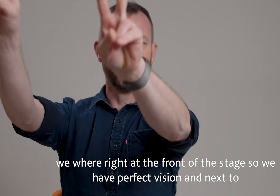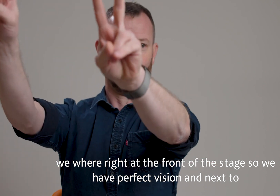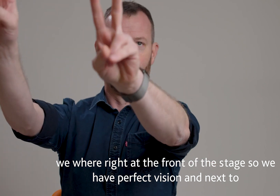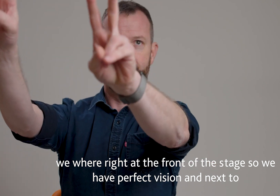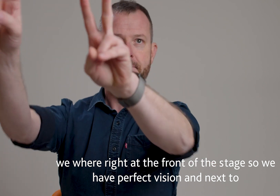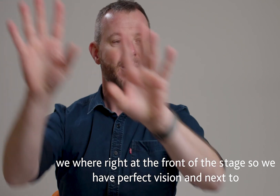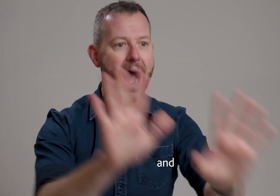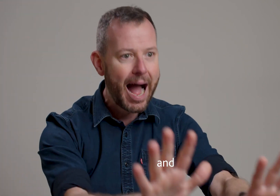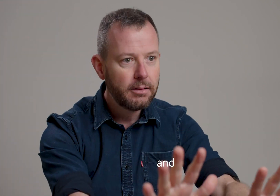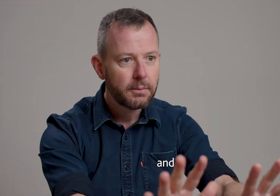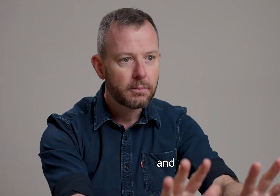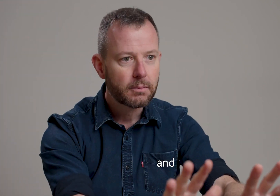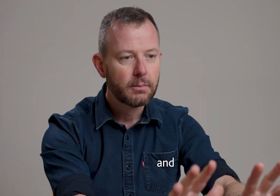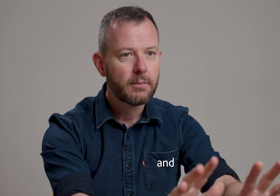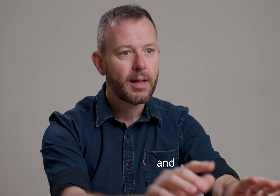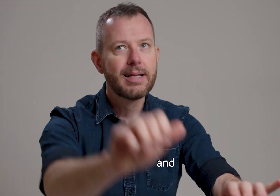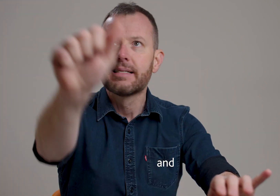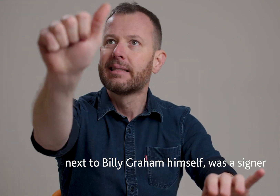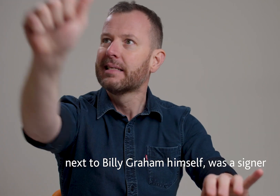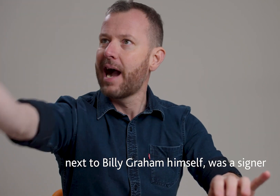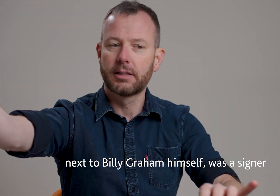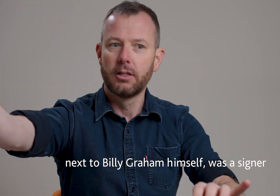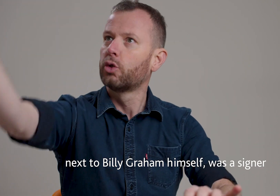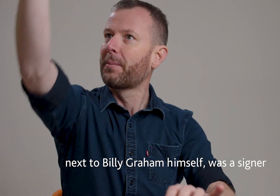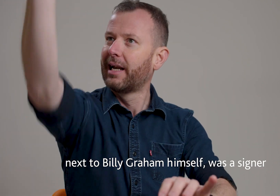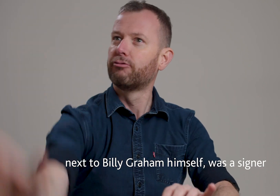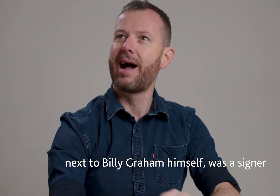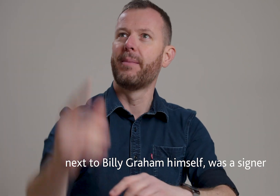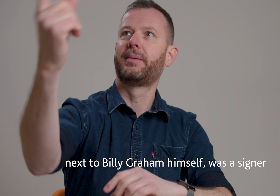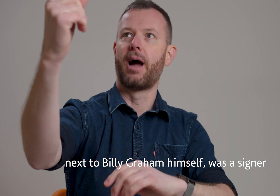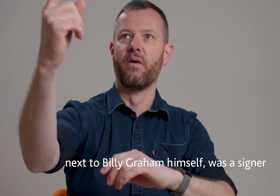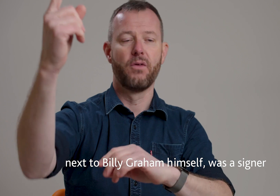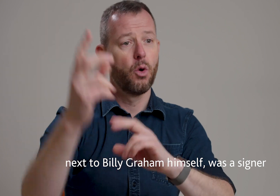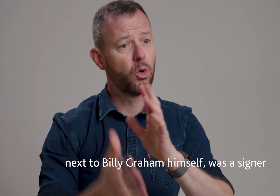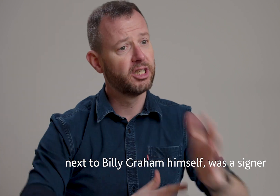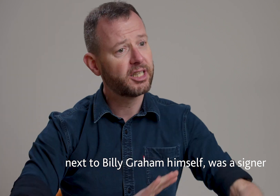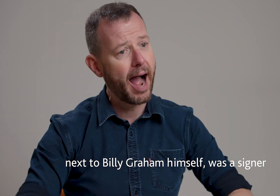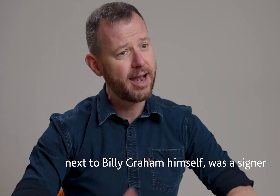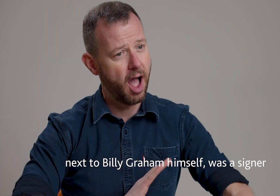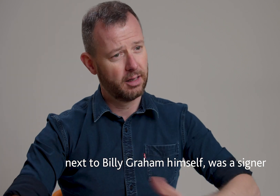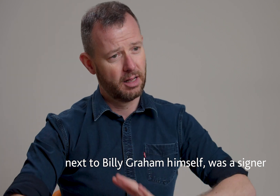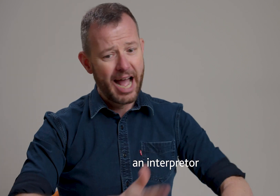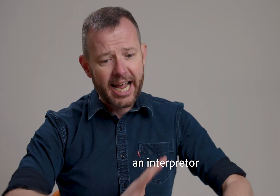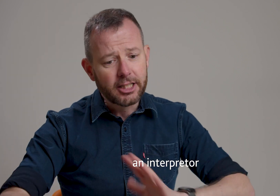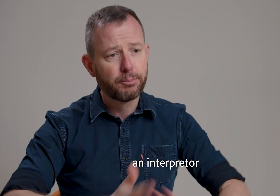view. And next to Billy Fallon, though, was a stander. An